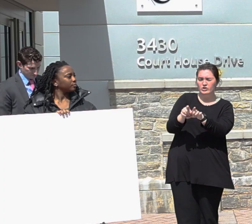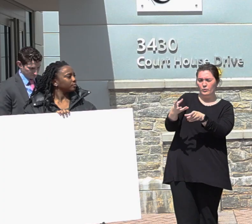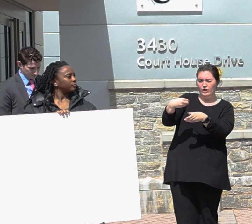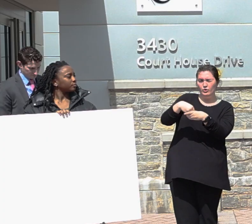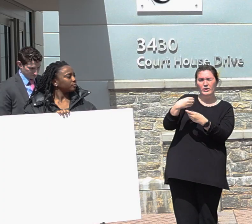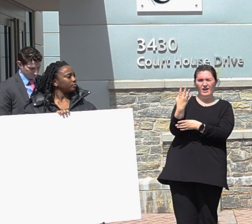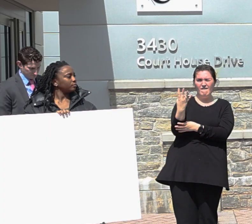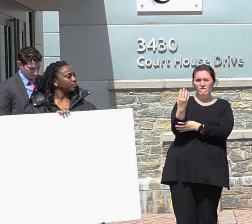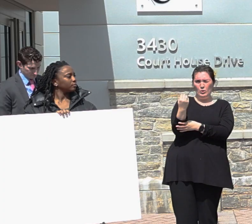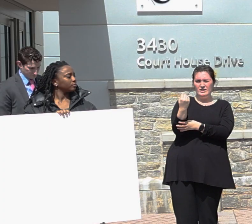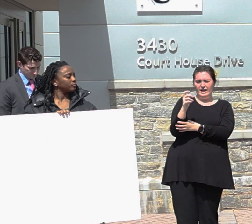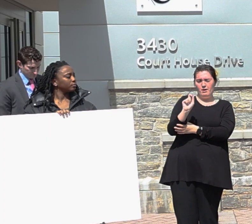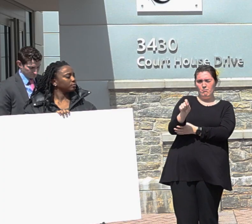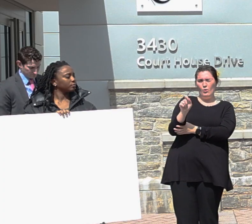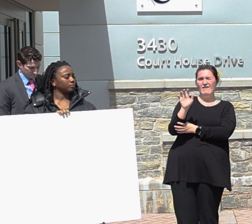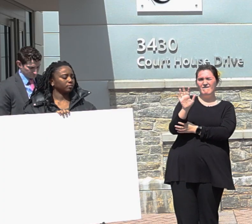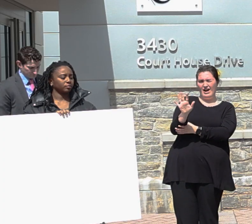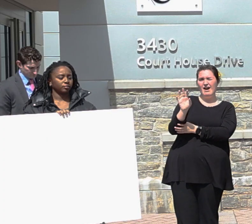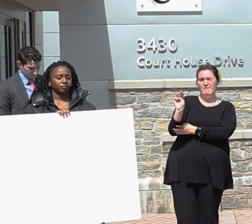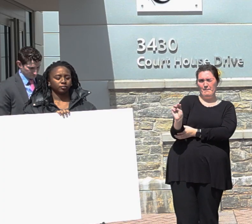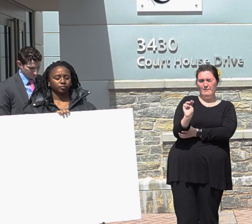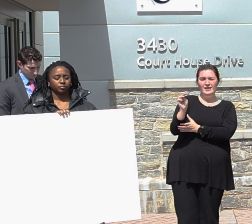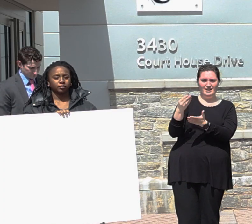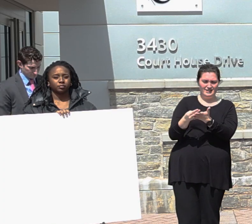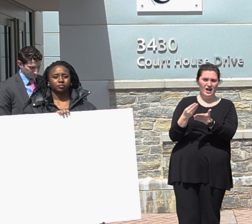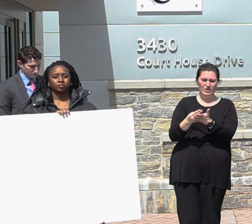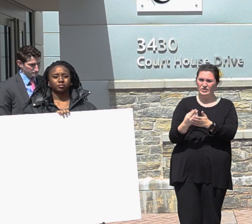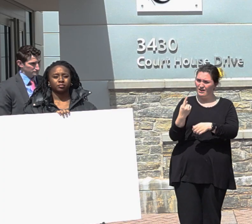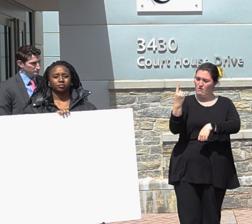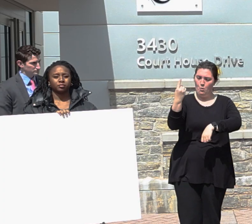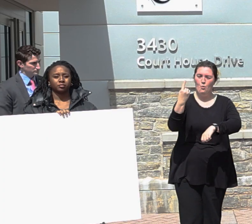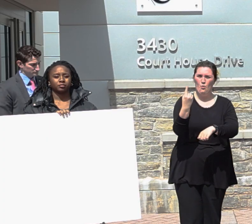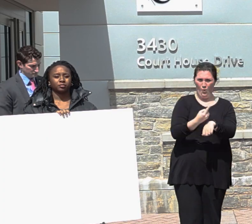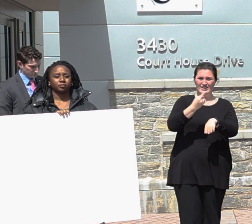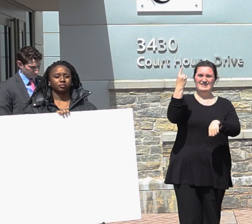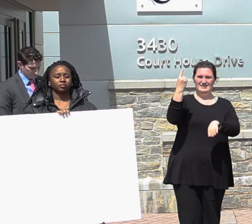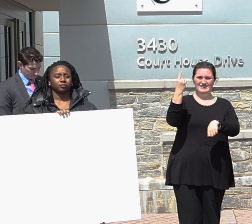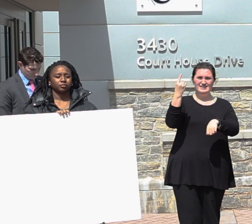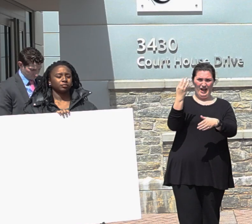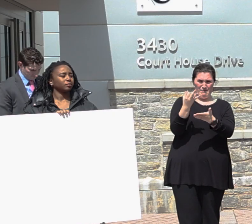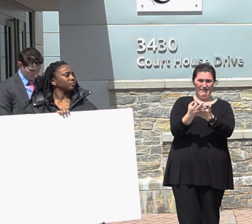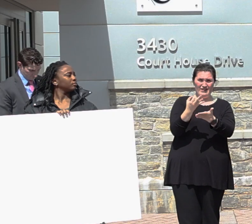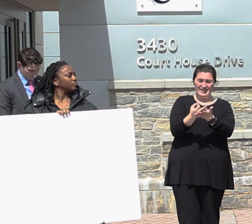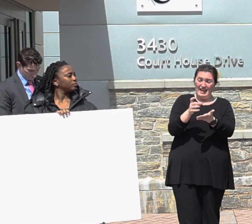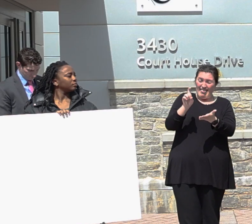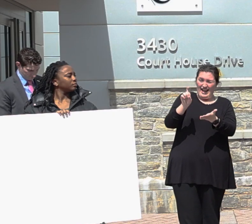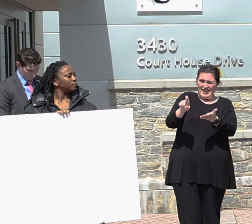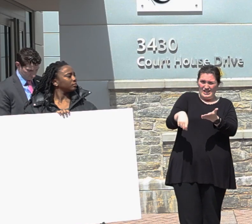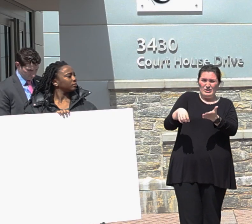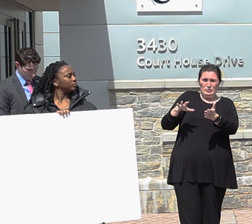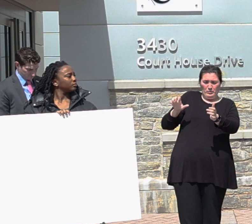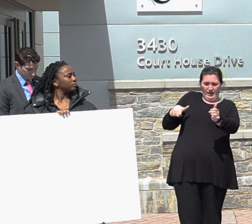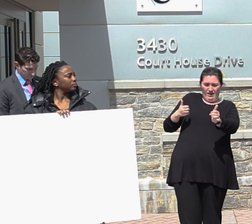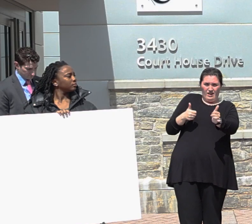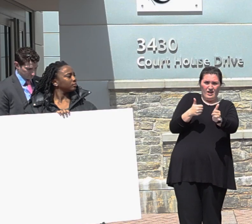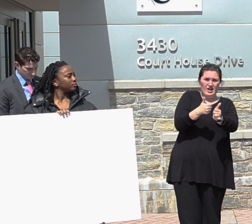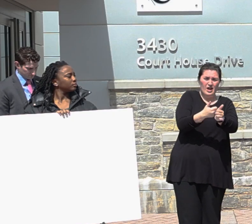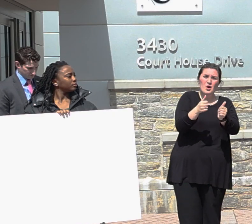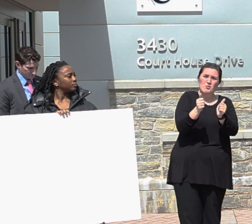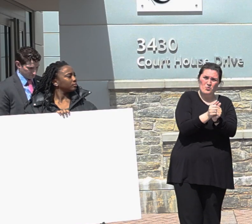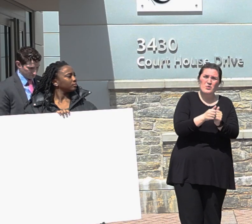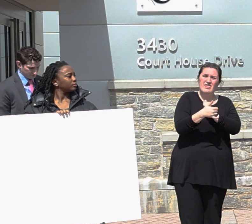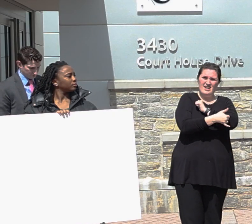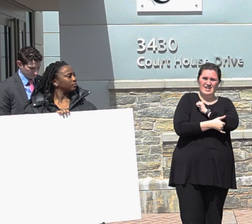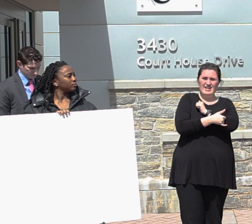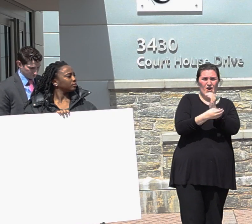$14.5 million of one-time funds that need to be backfilled with recurring county revenue this